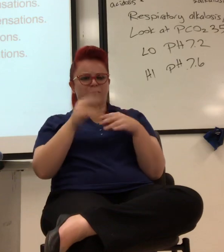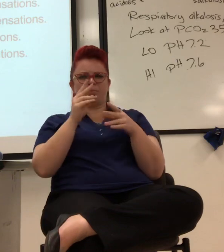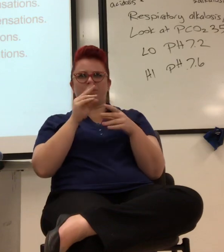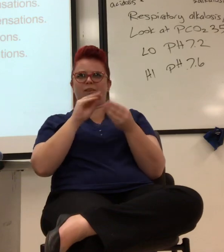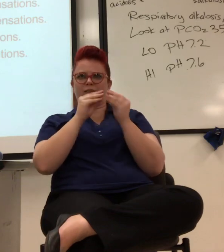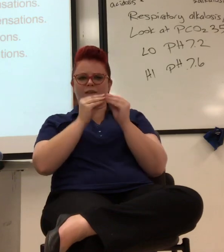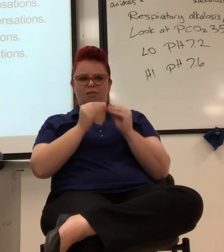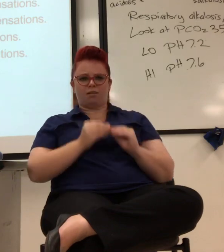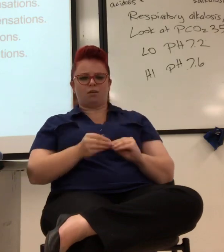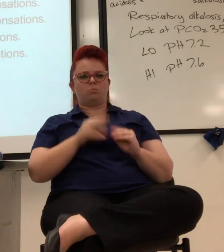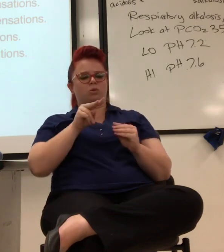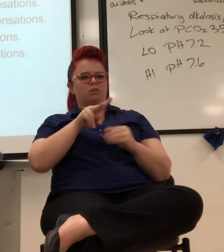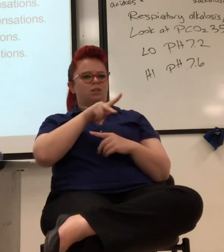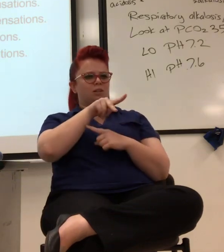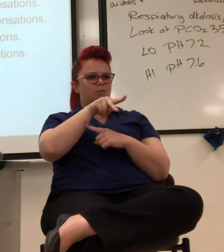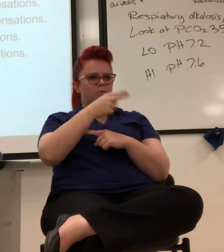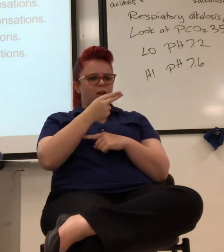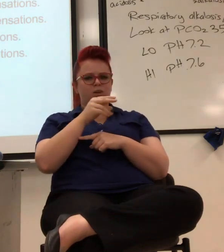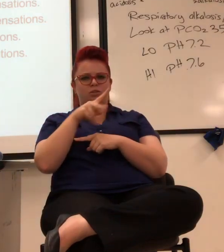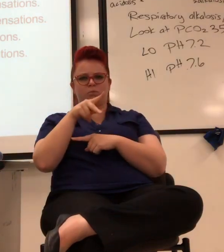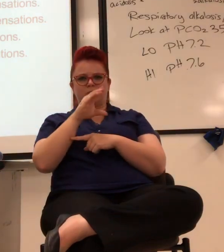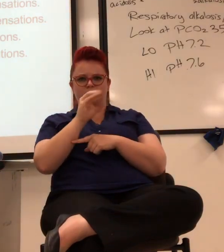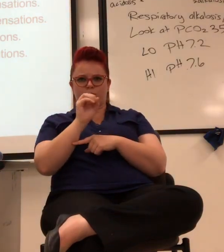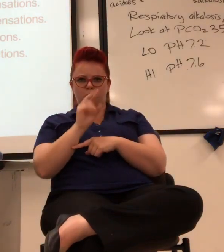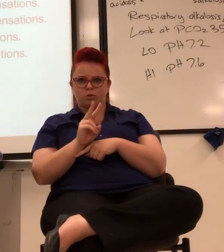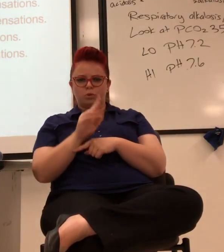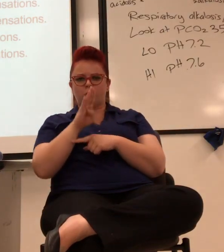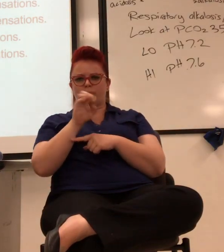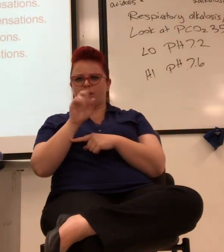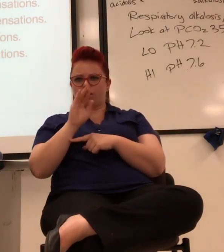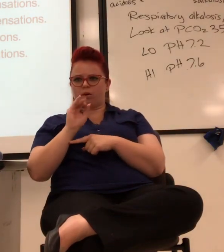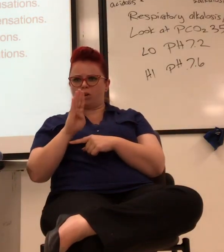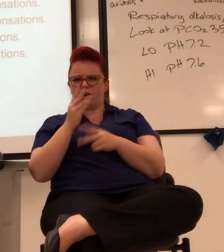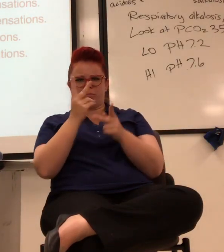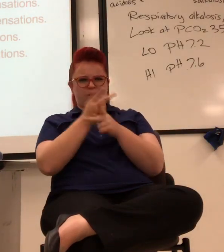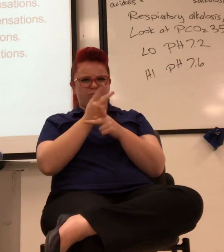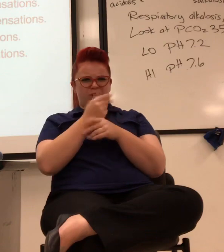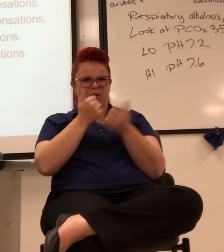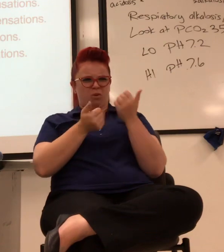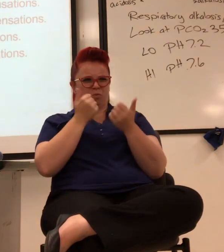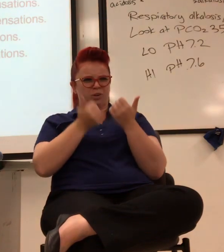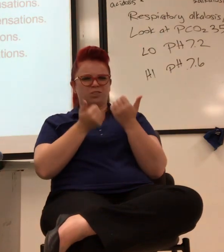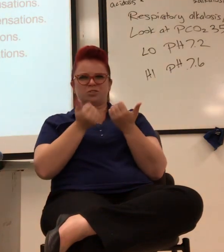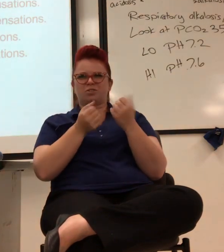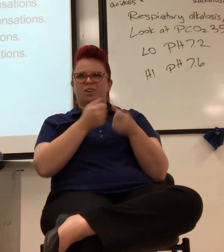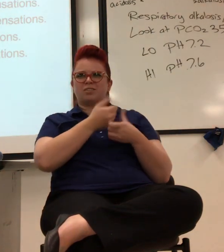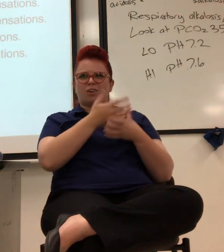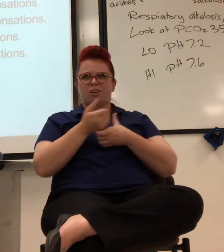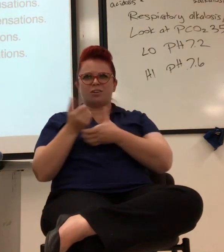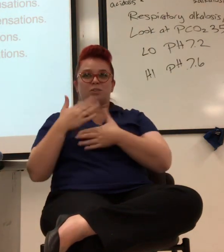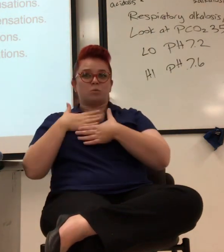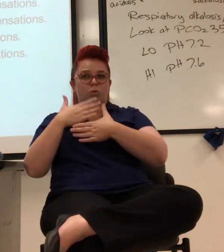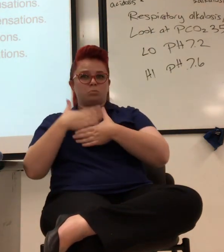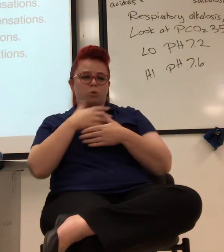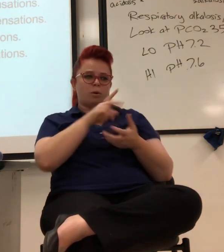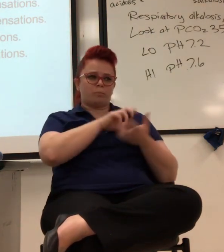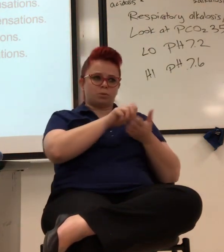equals low. If it's a respiratory cause, it's flip-flop, it's opposite. That high value causes a low